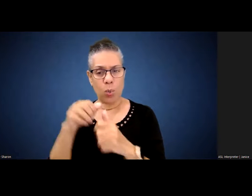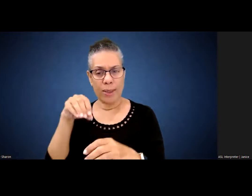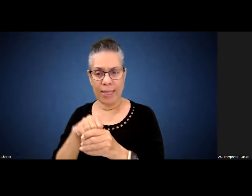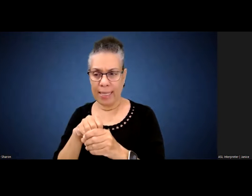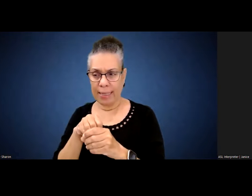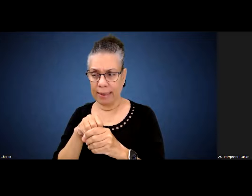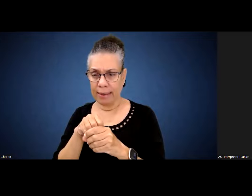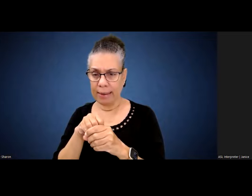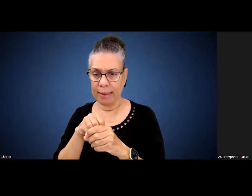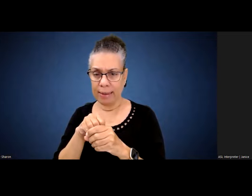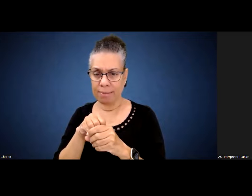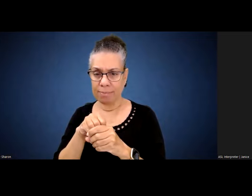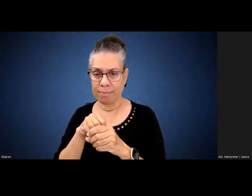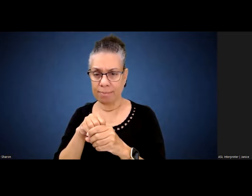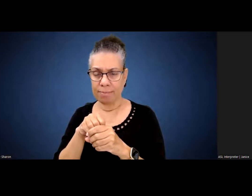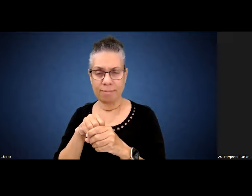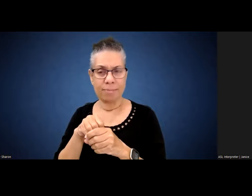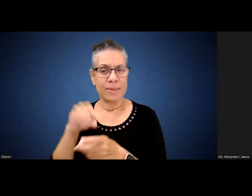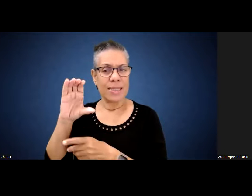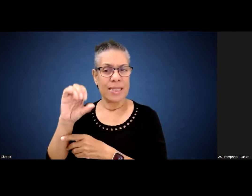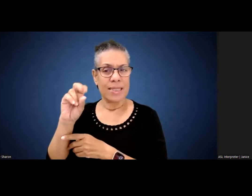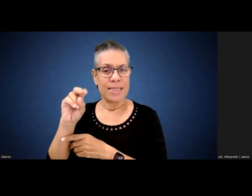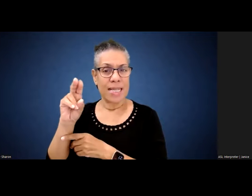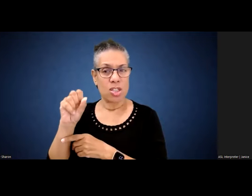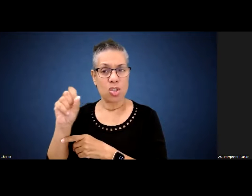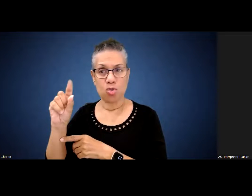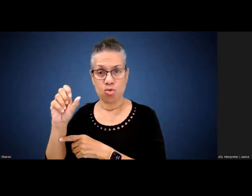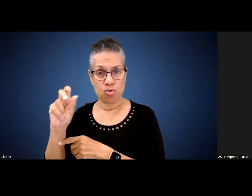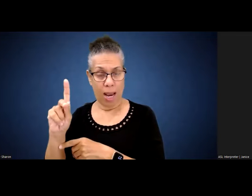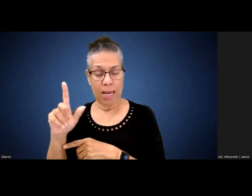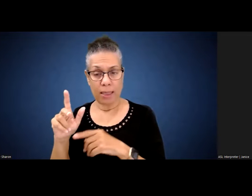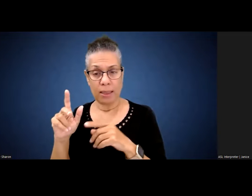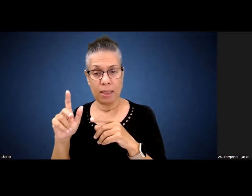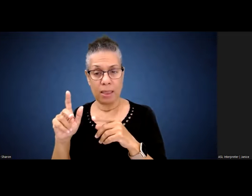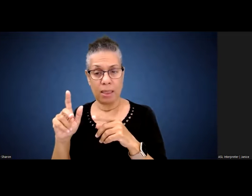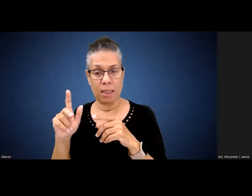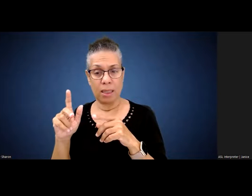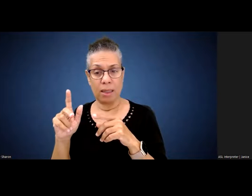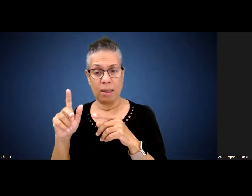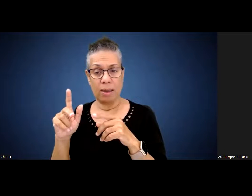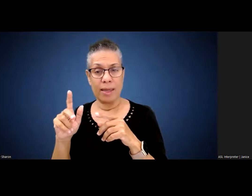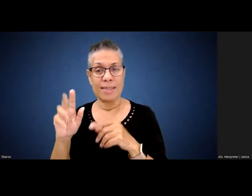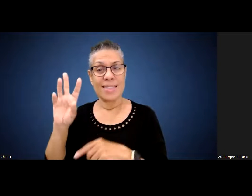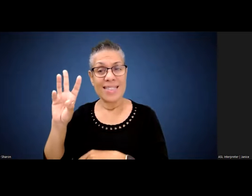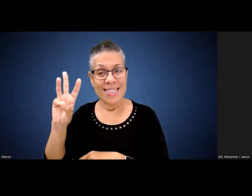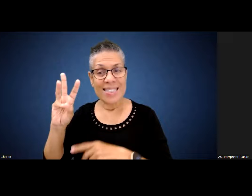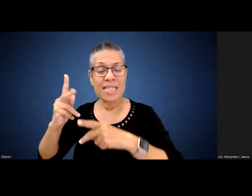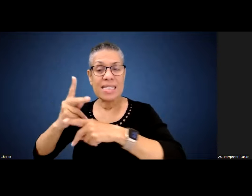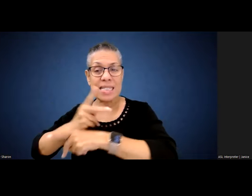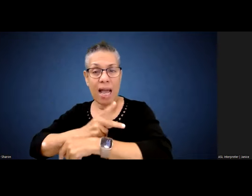of census tracts that, the white income is 6 times the